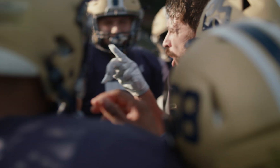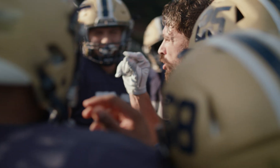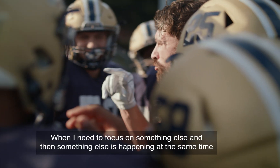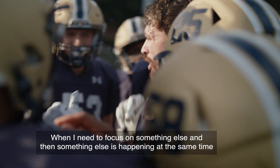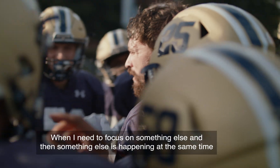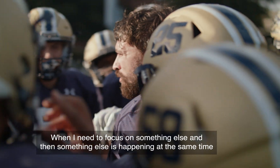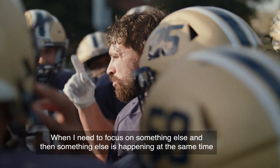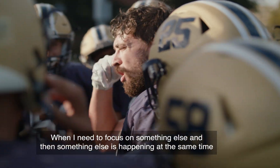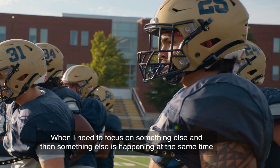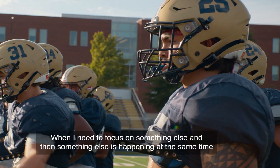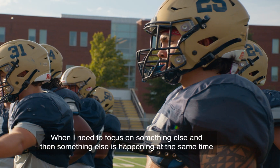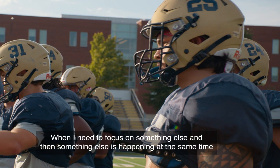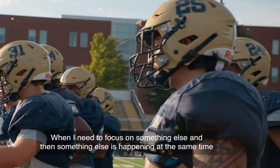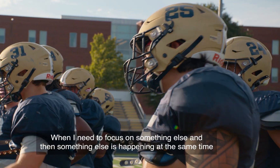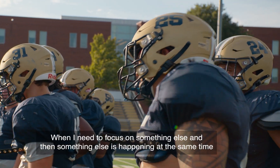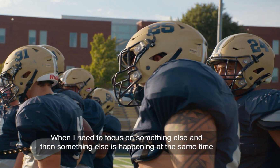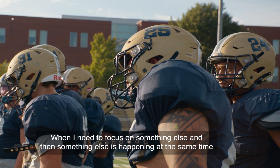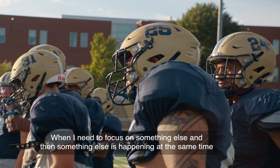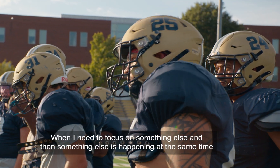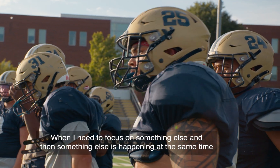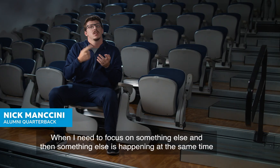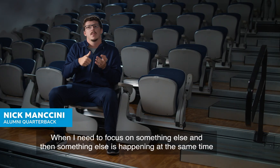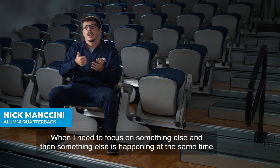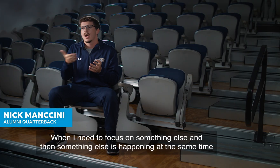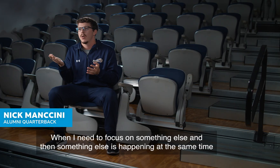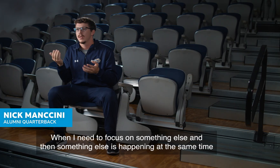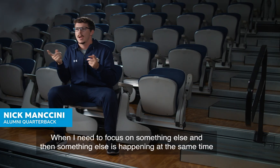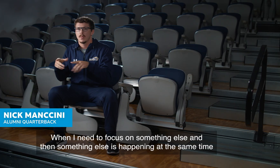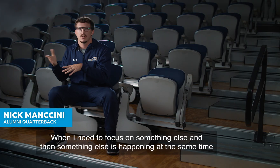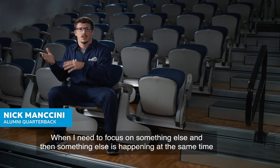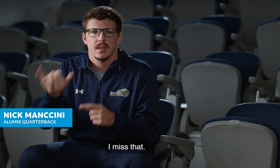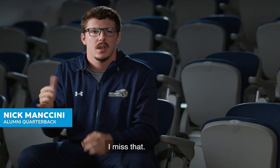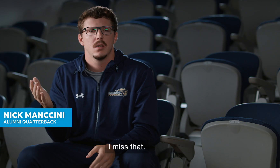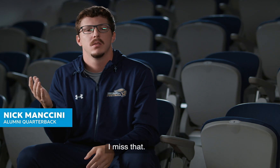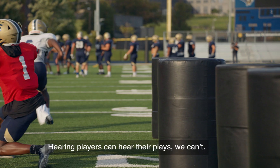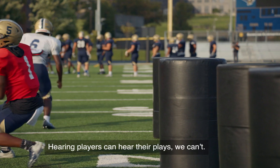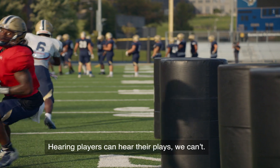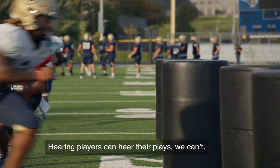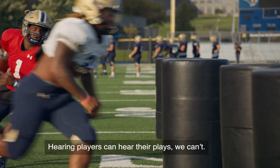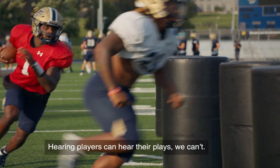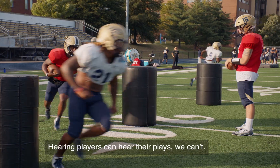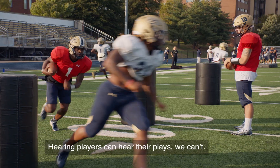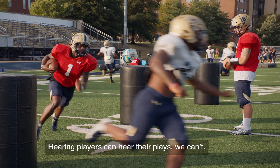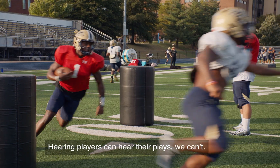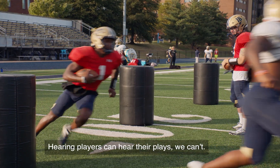When I need to focus on something else and then something else is happening at the same time, I miss that. Hearing players can't hear their plays,